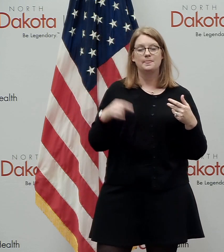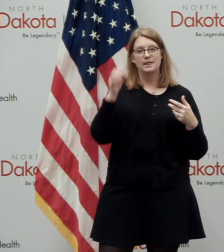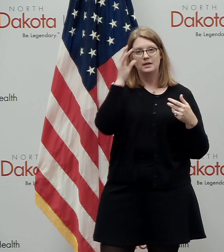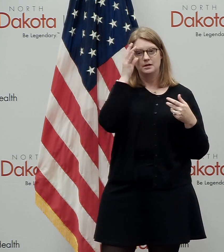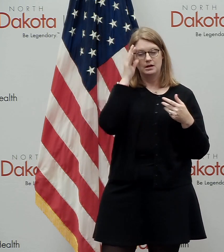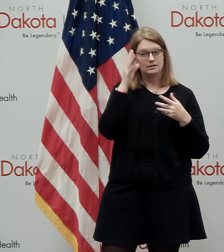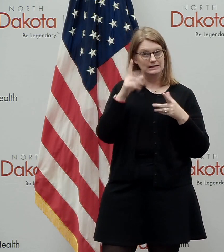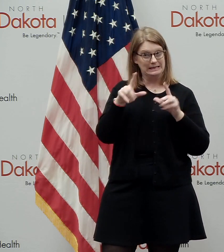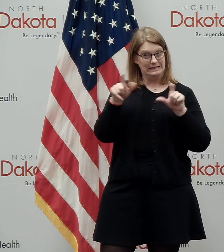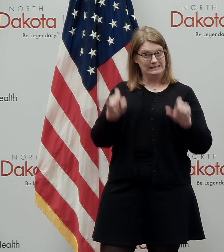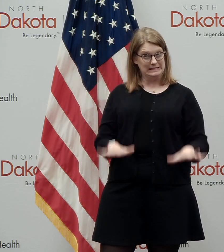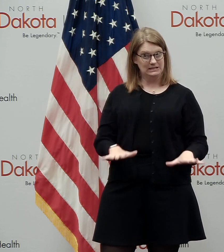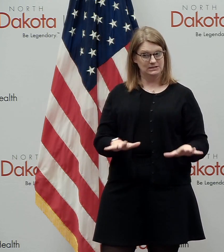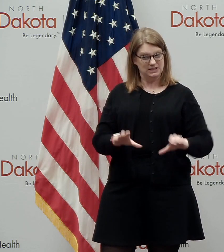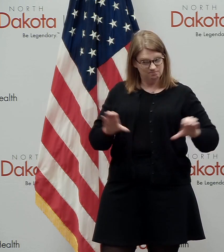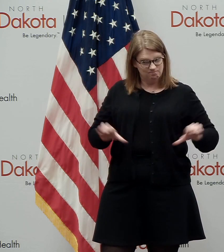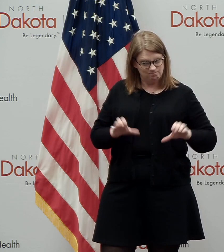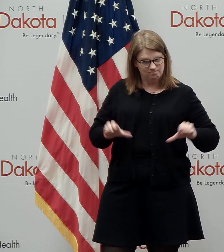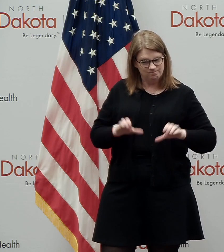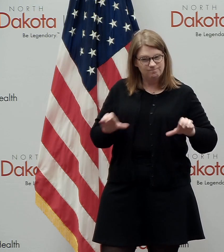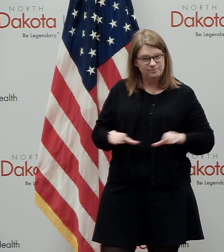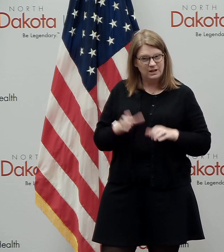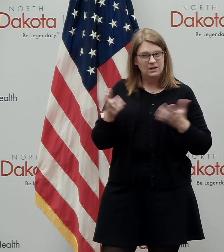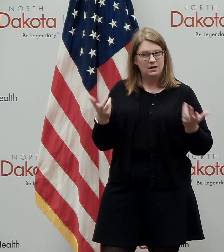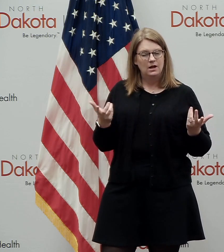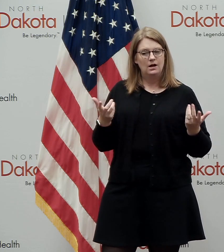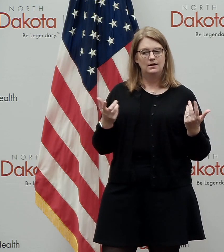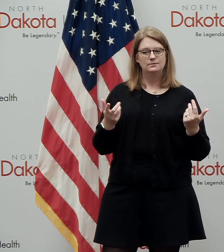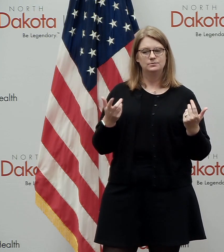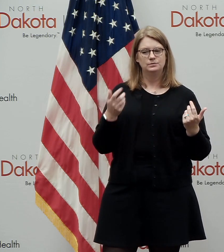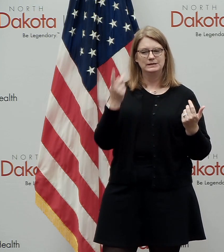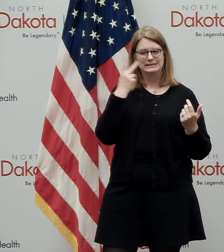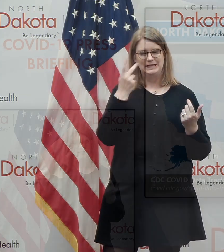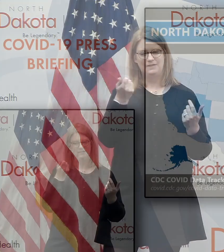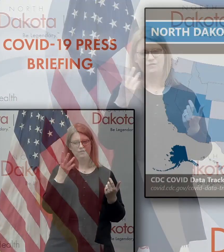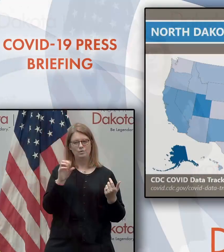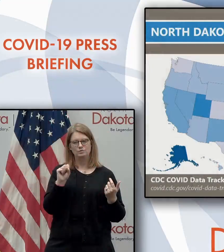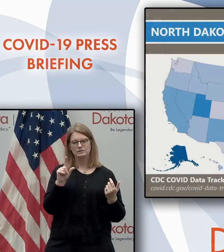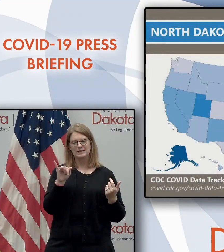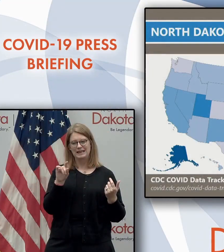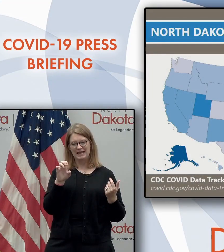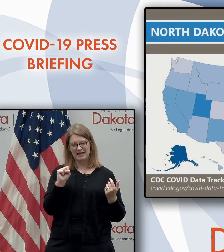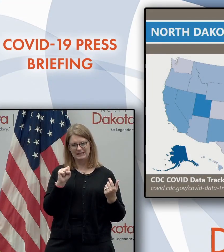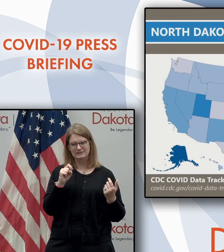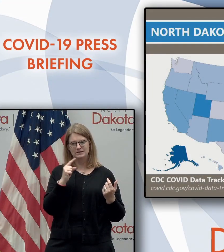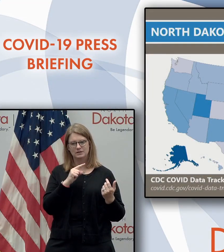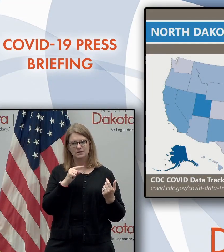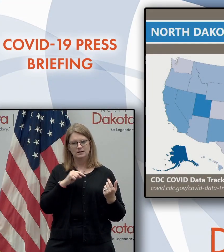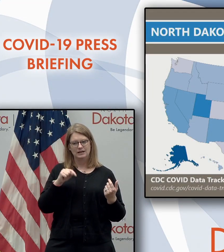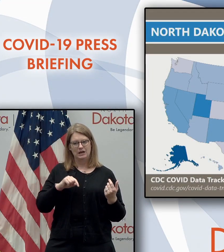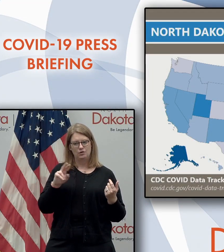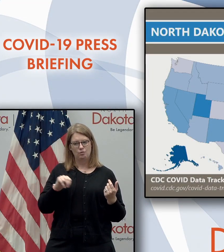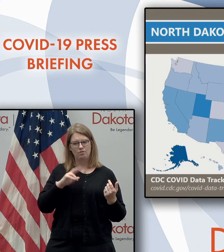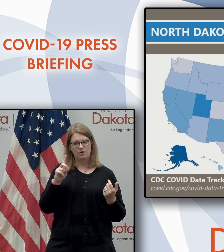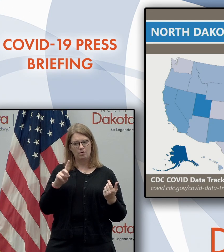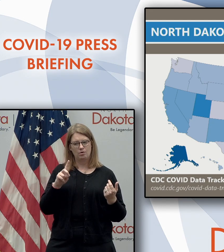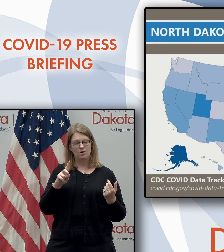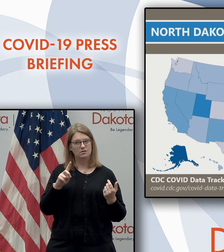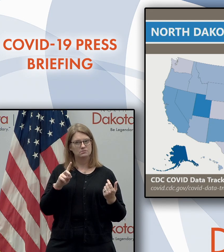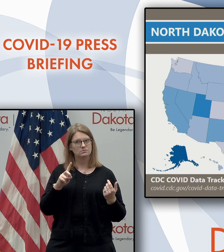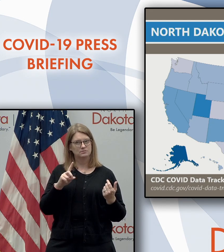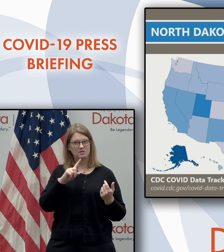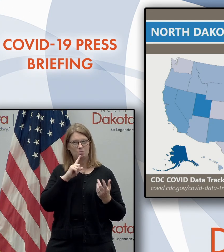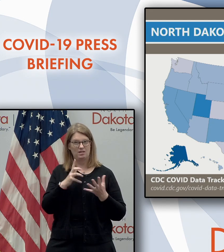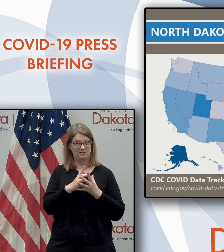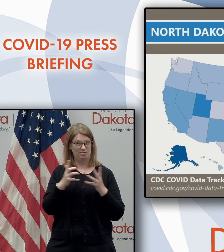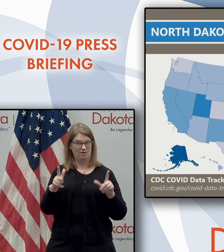this testing, as we have, and we'll take a look at a couple of slides here about this, where North Dakota had strong